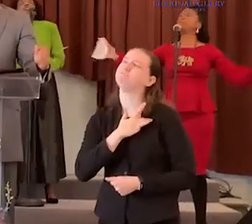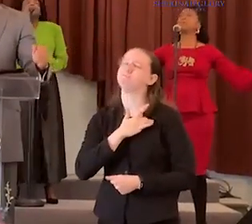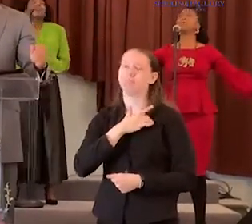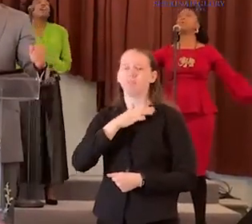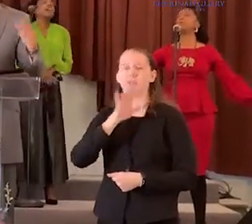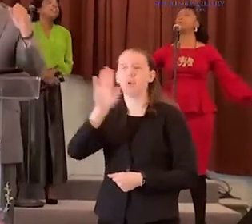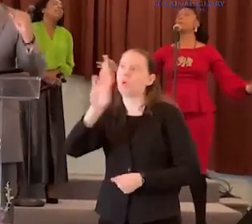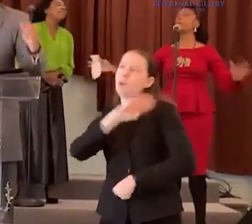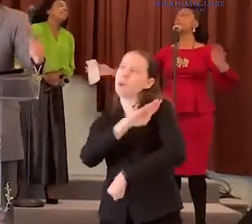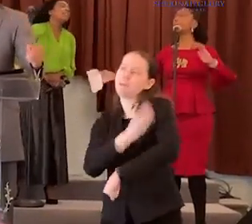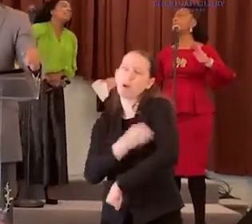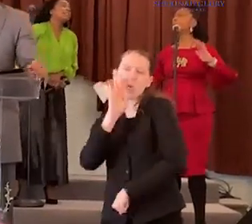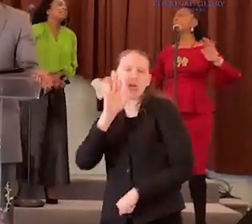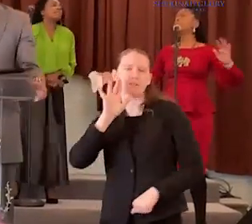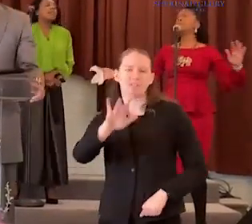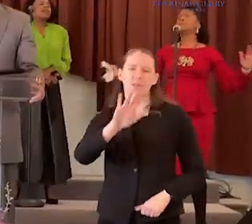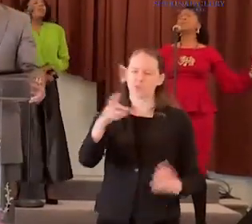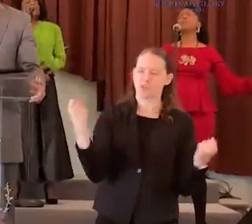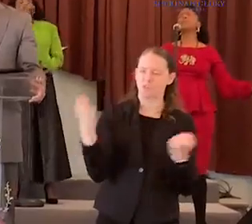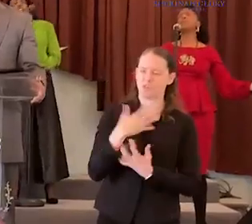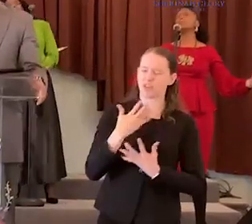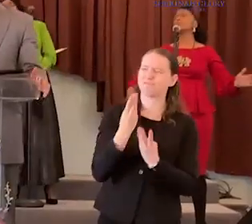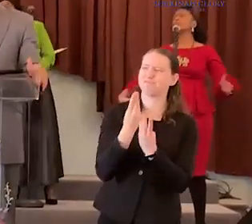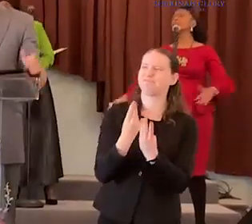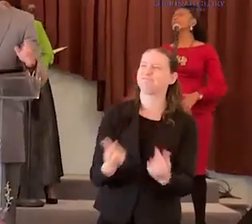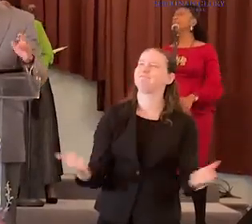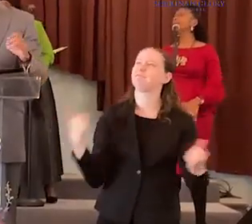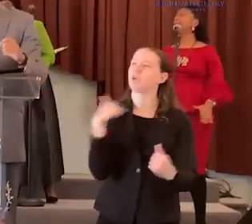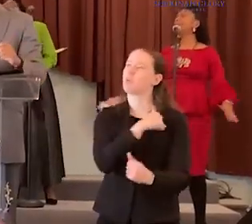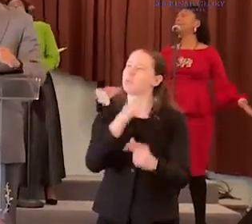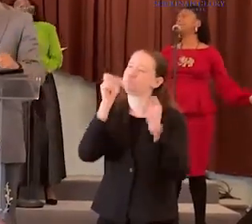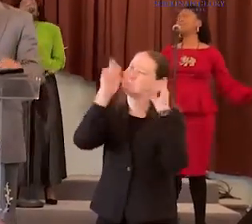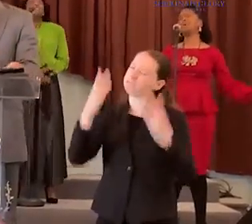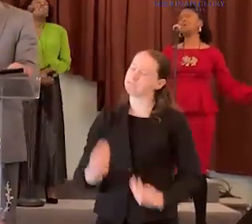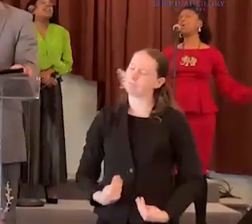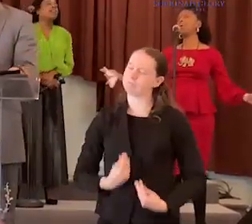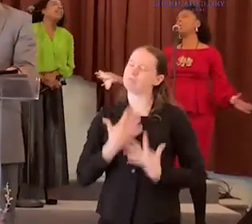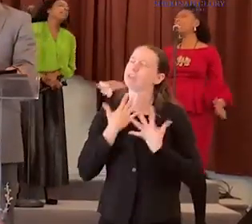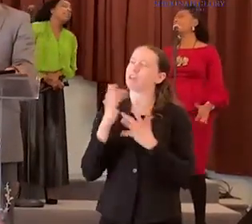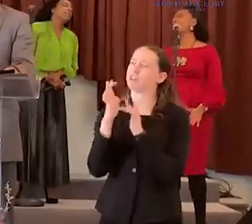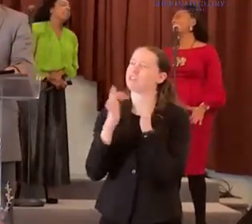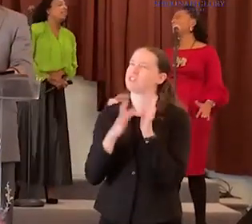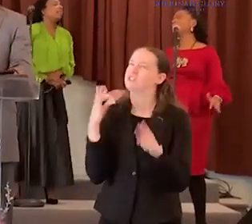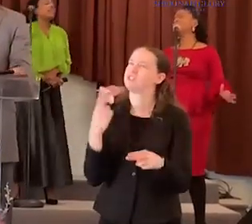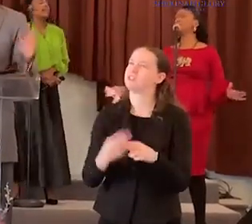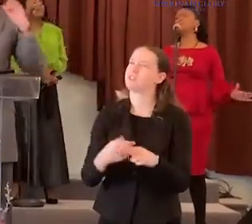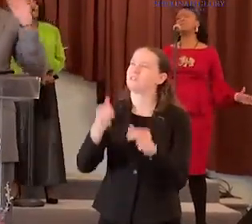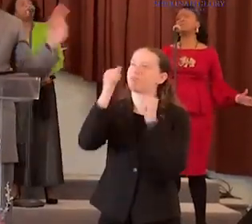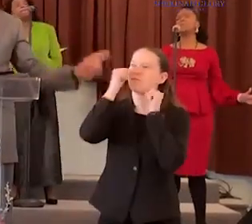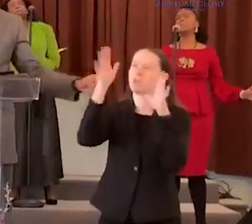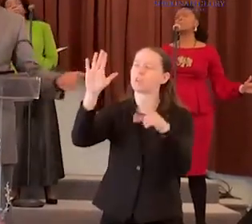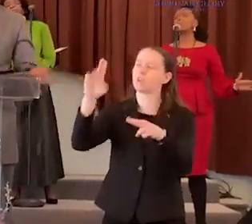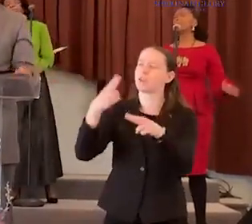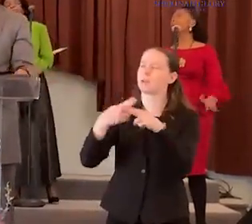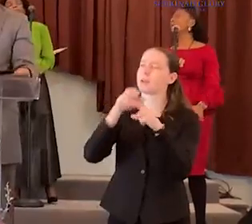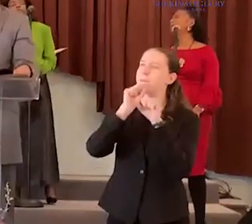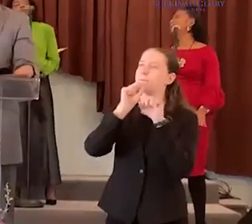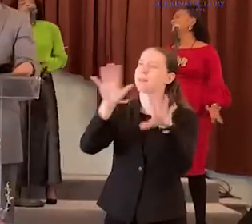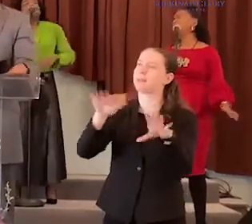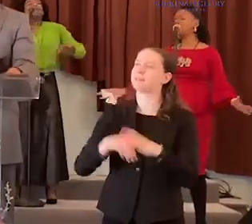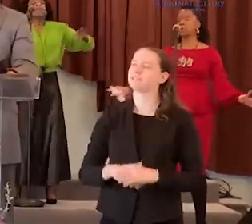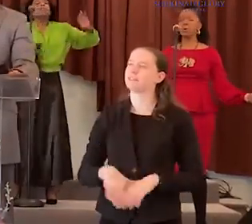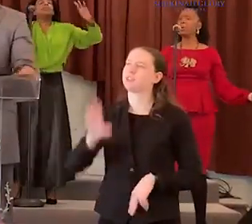ears. That will awaken us. In the name of Jesus. Father, we bless Your name. We bless Your name.